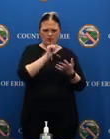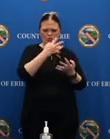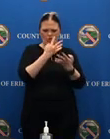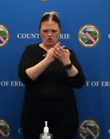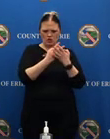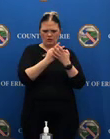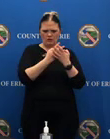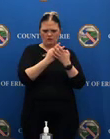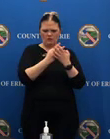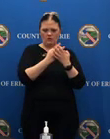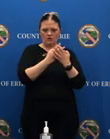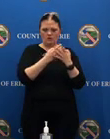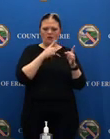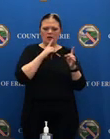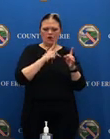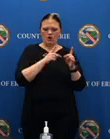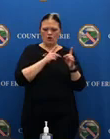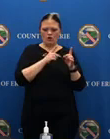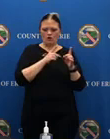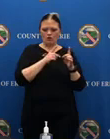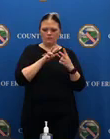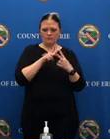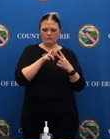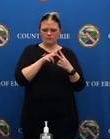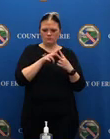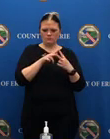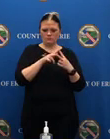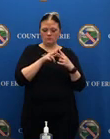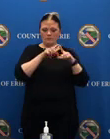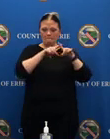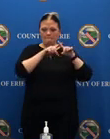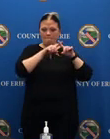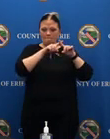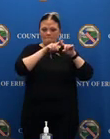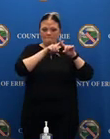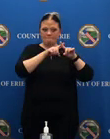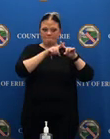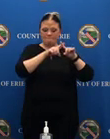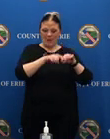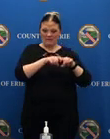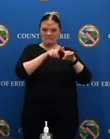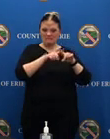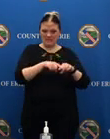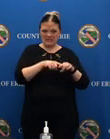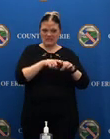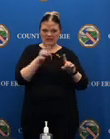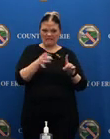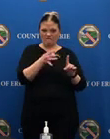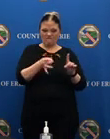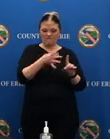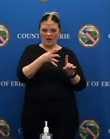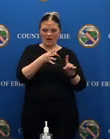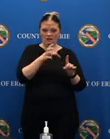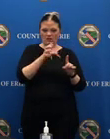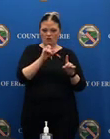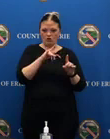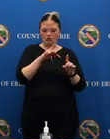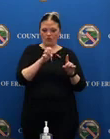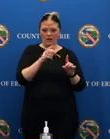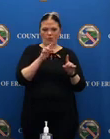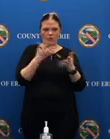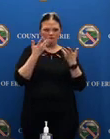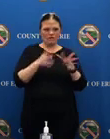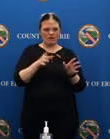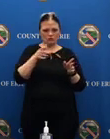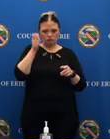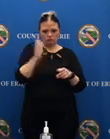are those who are either pending a violent crime or have been convicted of a violent crime.